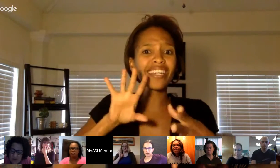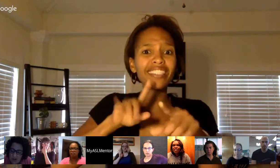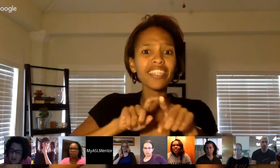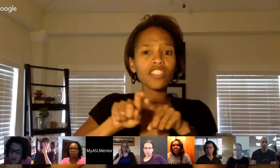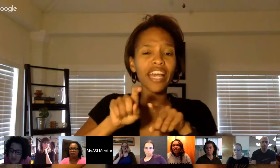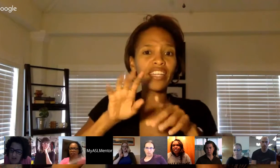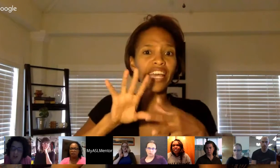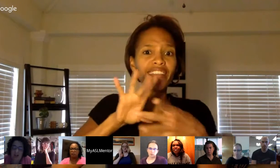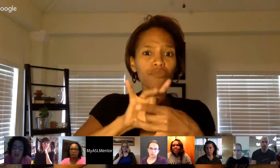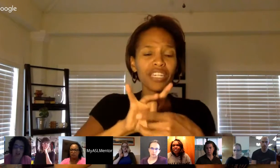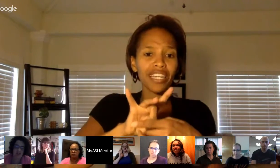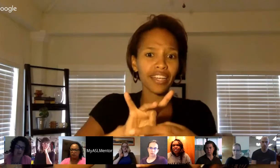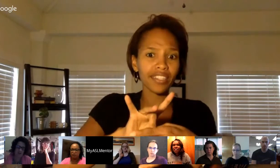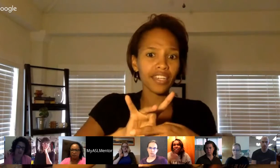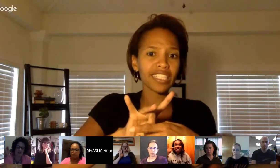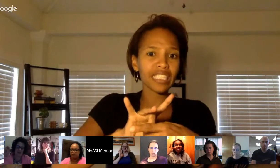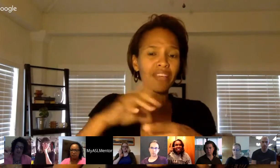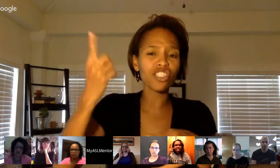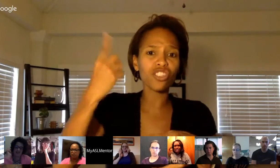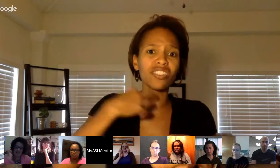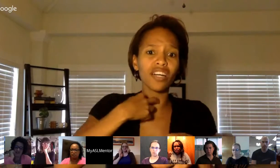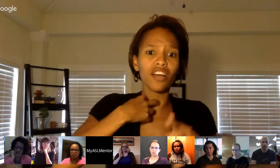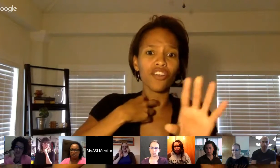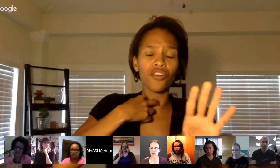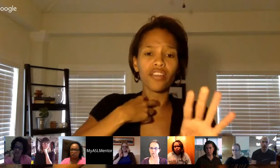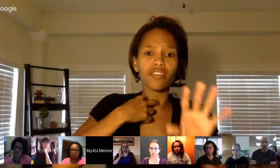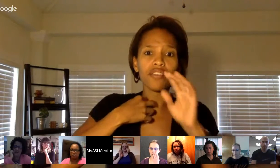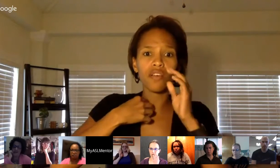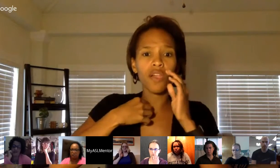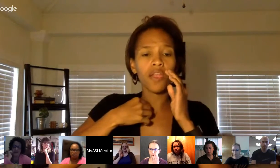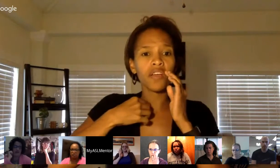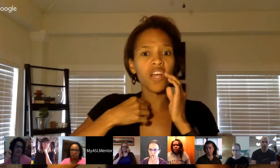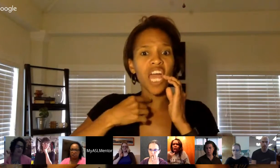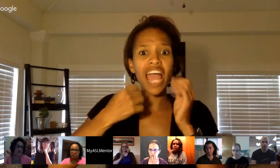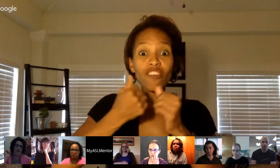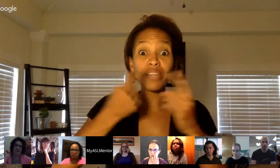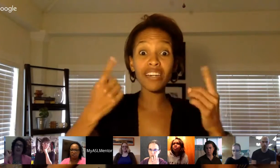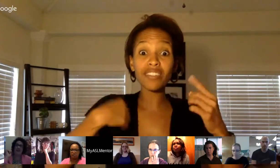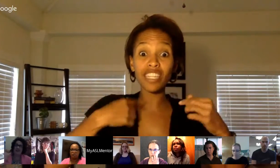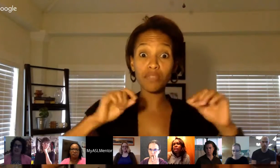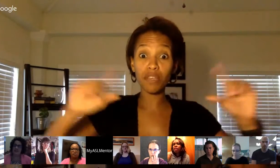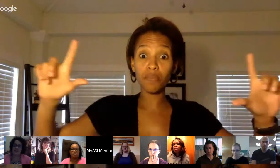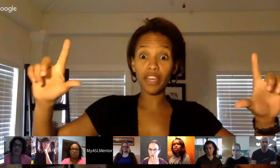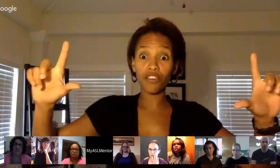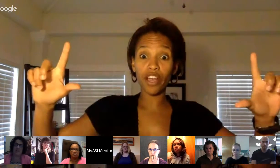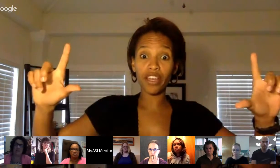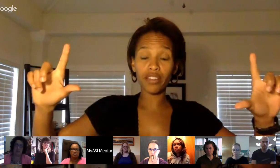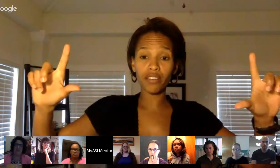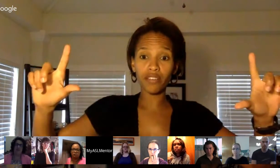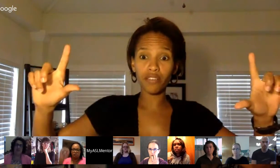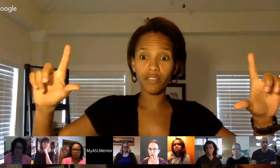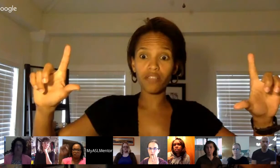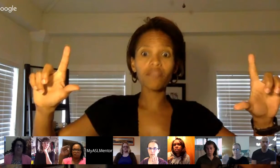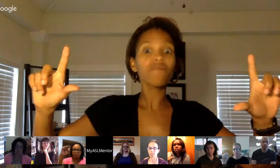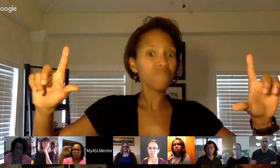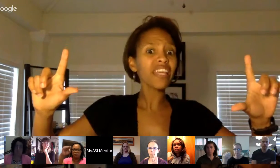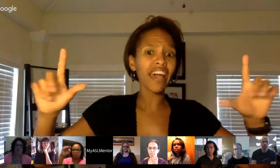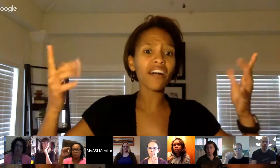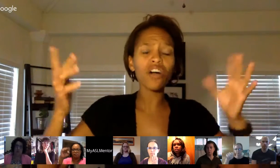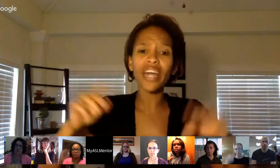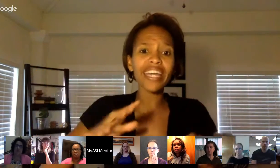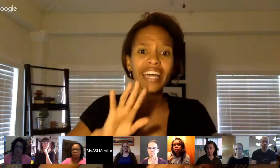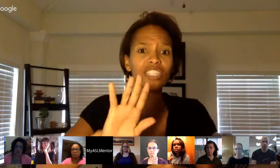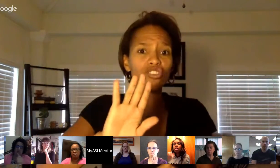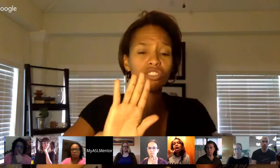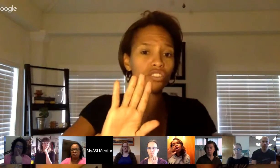Try disconnecting and then reconnecting, because if something's just stuck on your end. Everyone else sees me big, right?